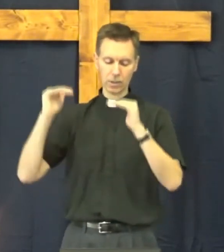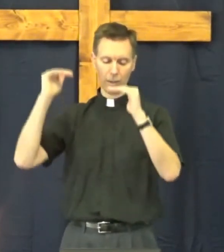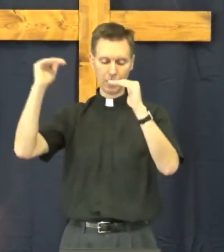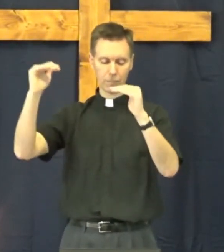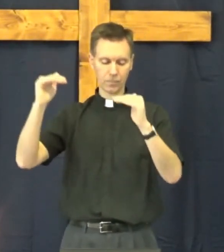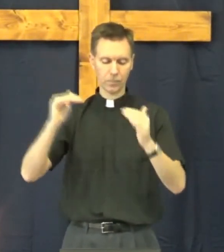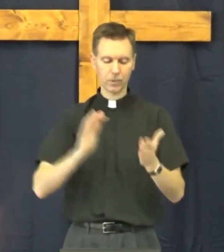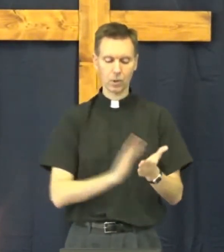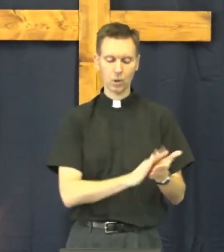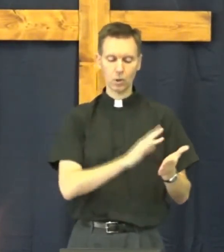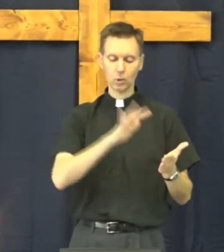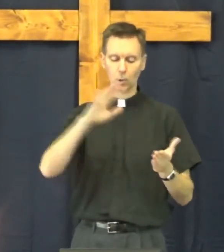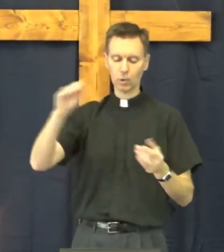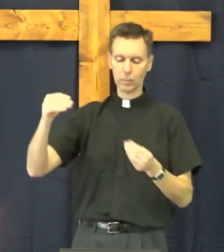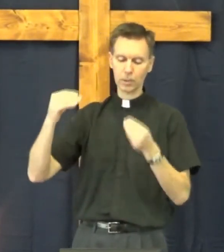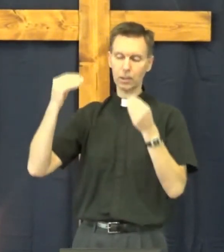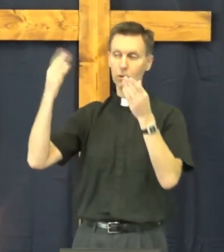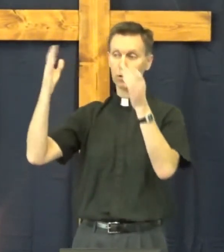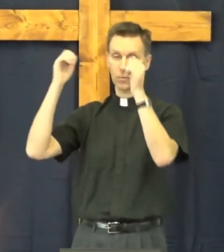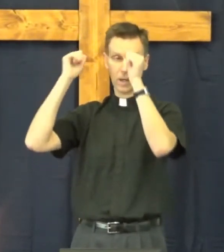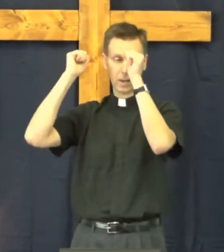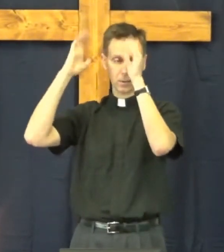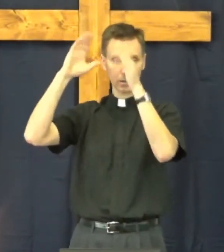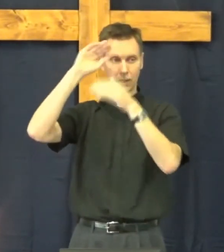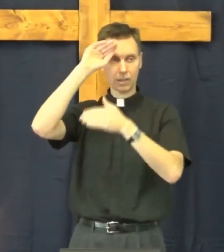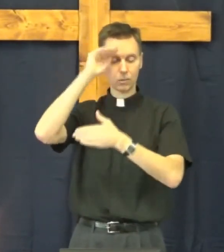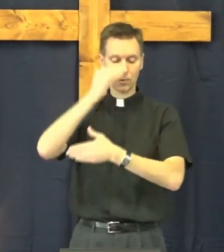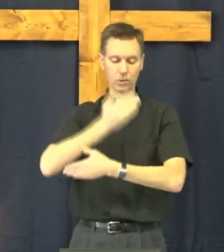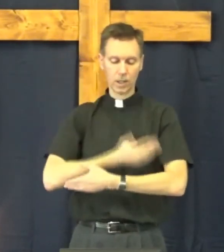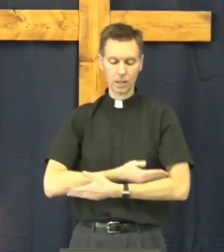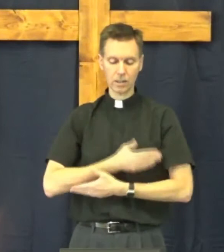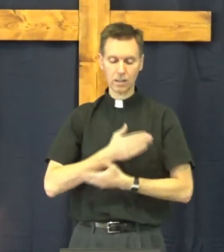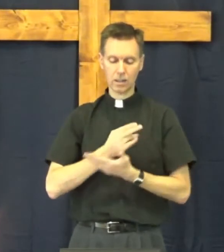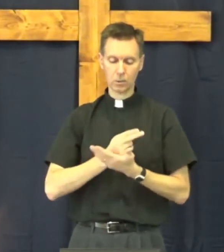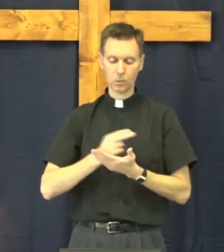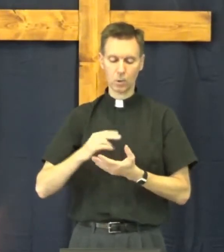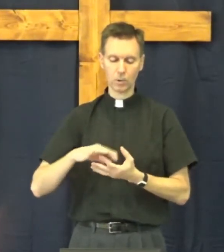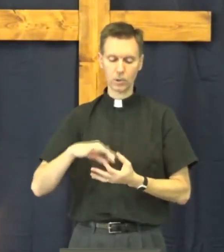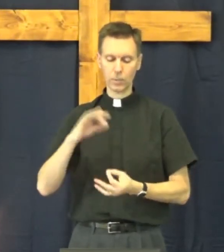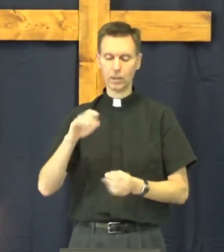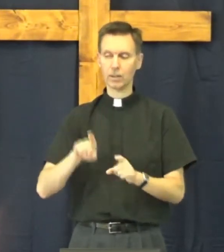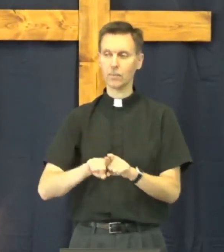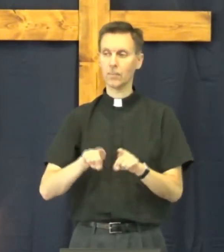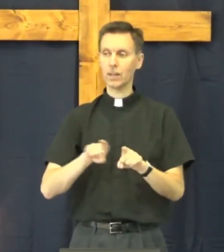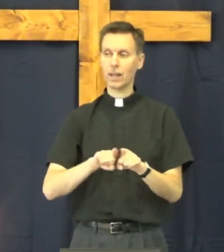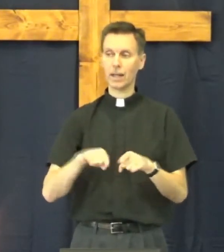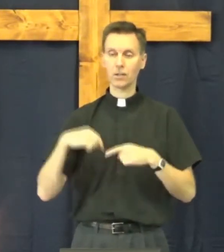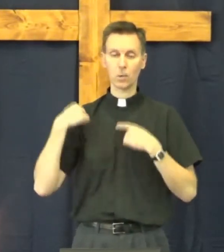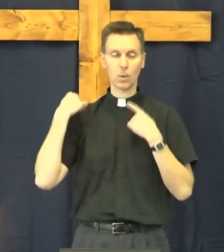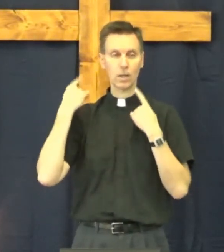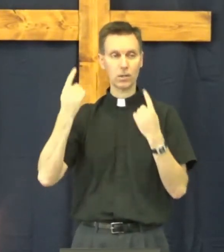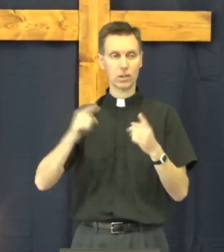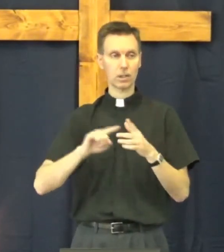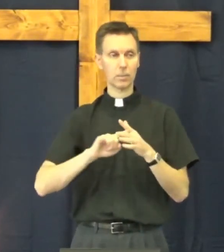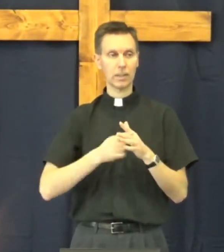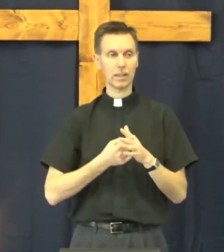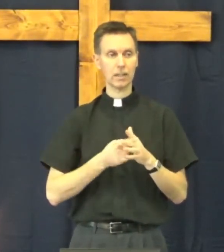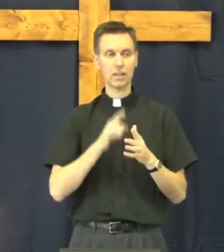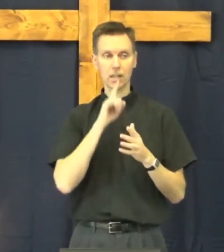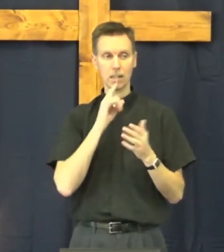up. Glory be to the Father, and to the Son, and to the Holy Spirit, as it was in the beginning,